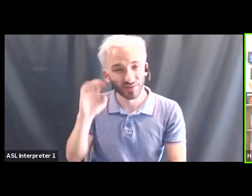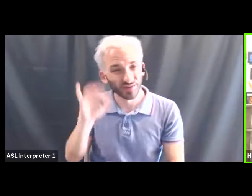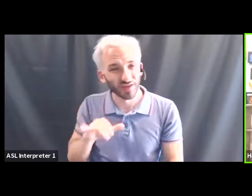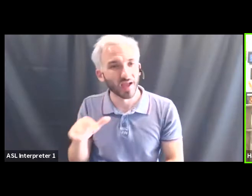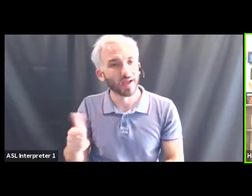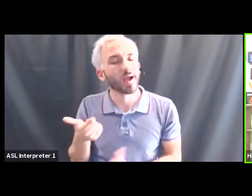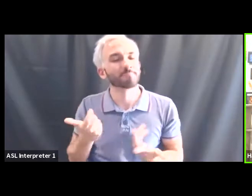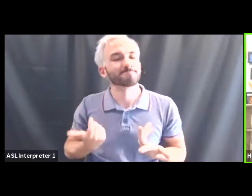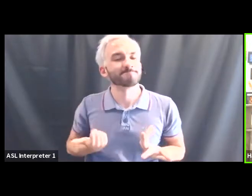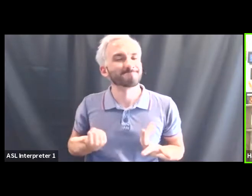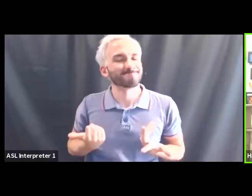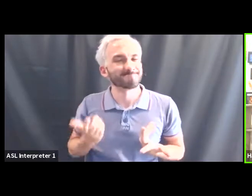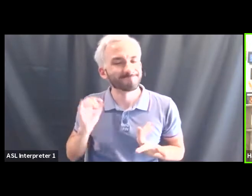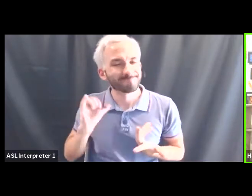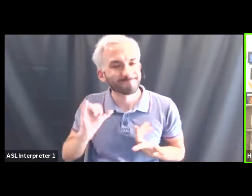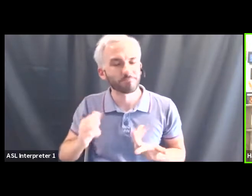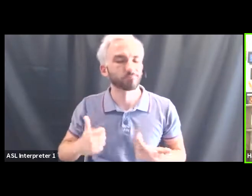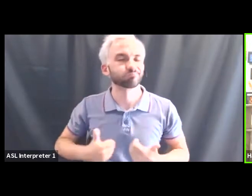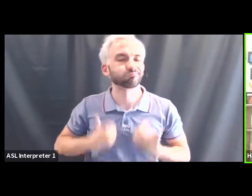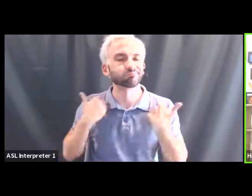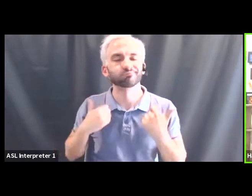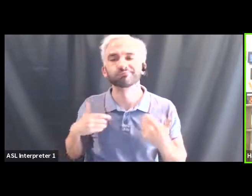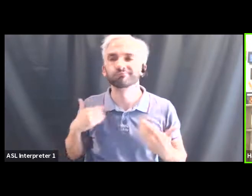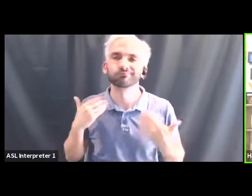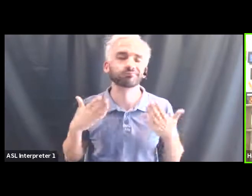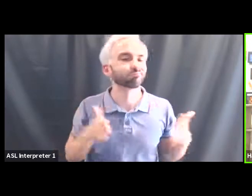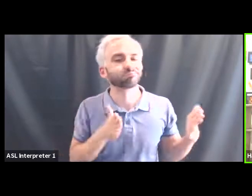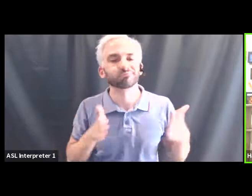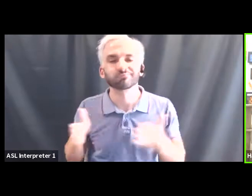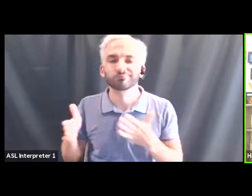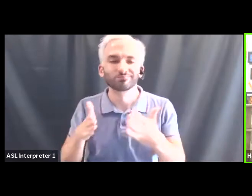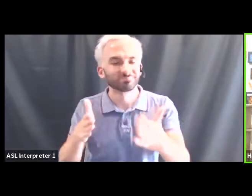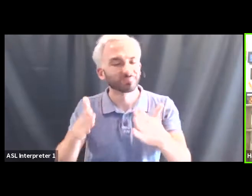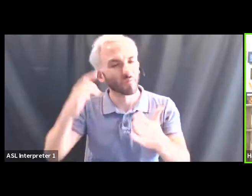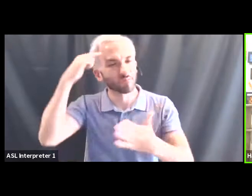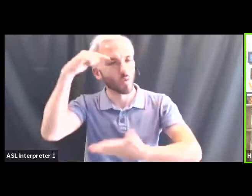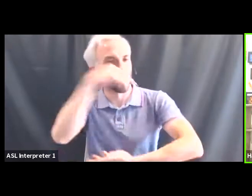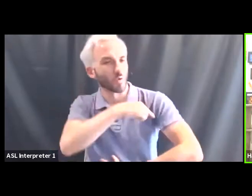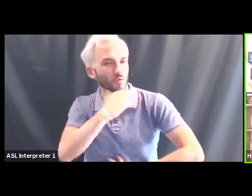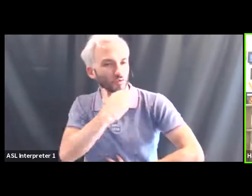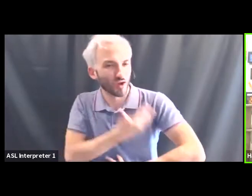doesn't understand what the fucking point of plastic is. Do it for him.